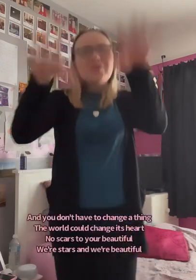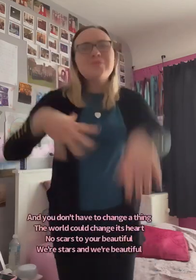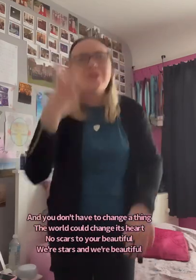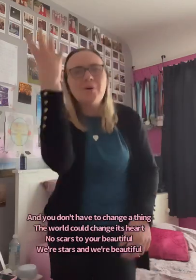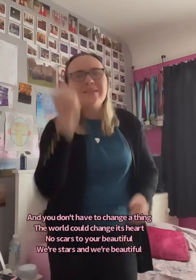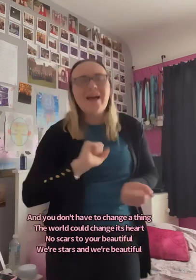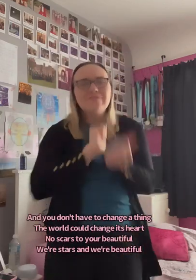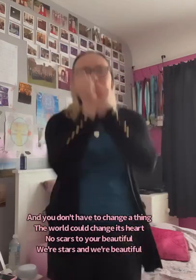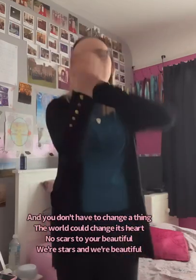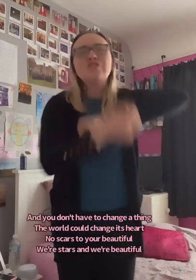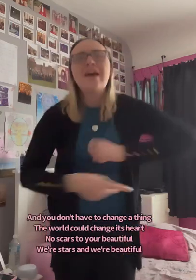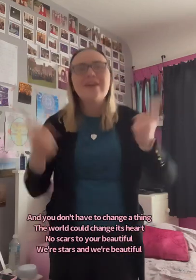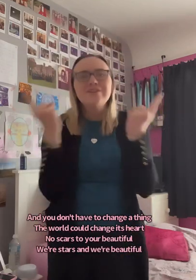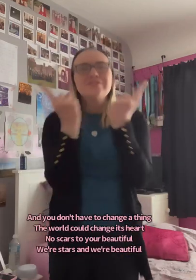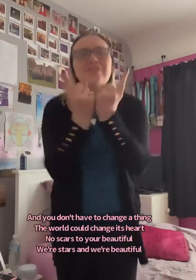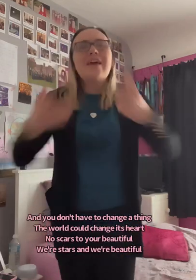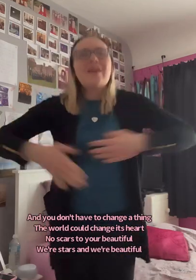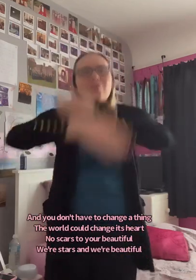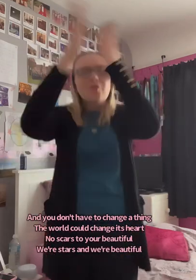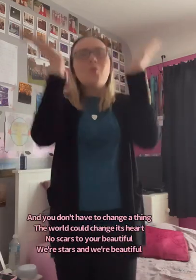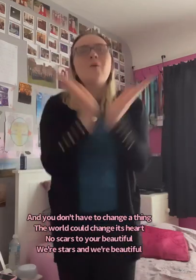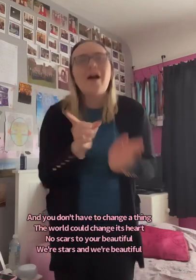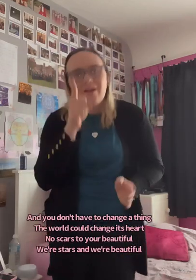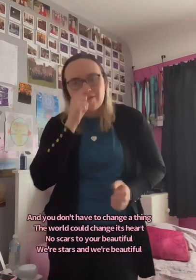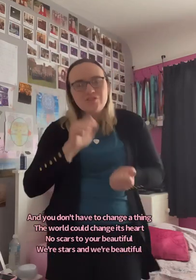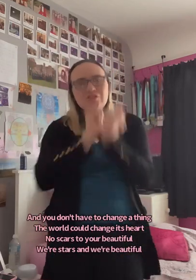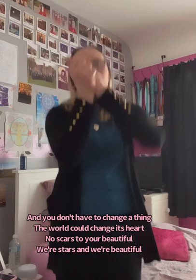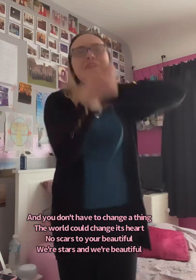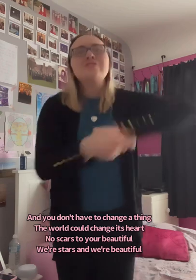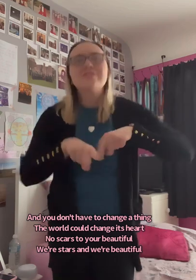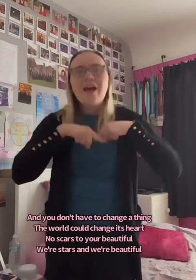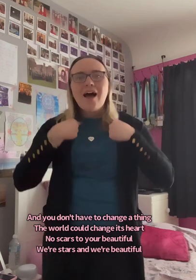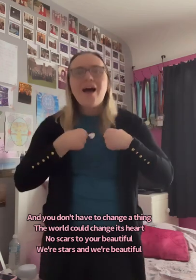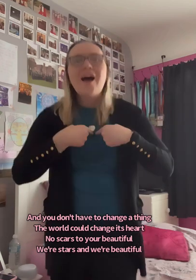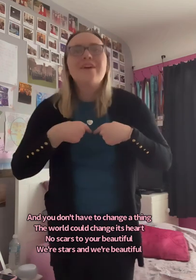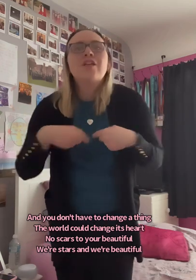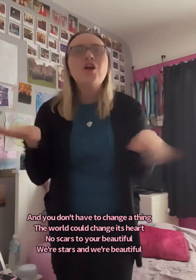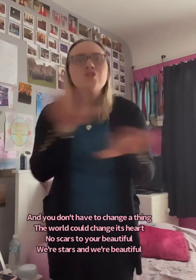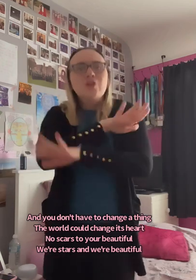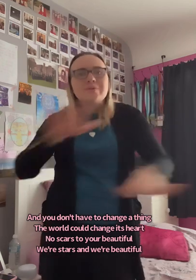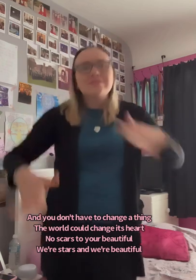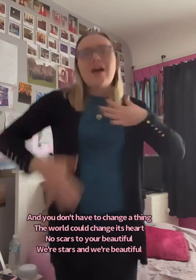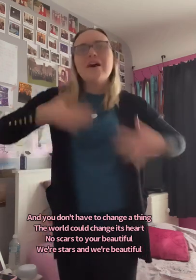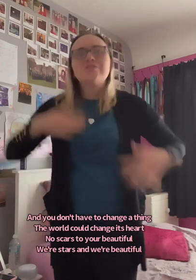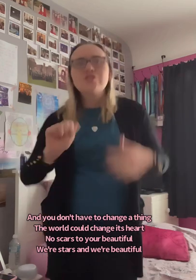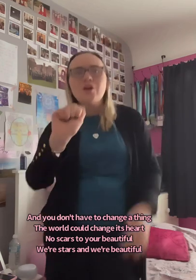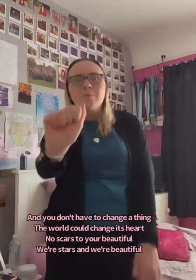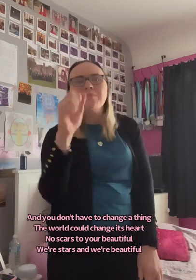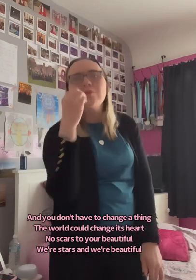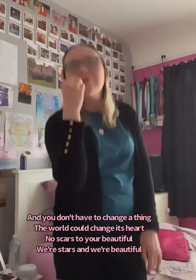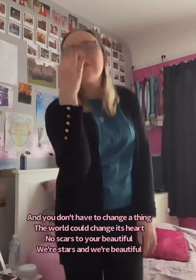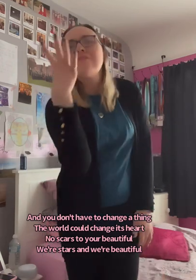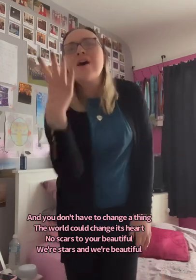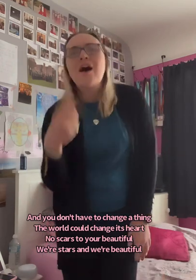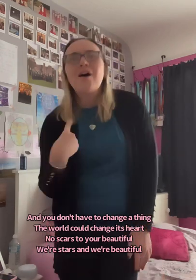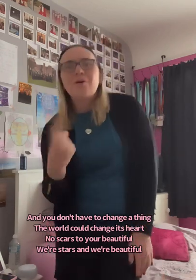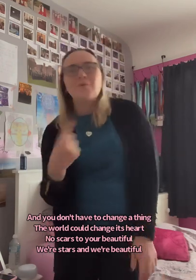you don't have to change a thing, the world can change its heart. No scars, so you're beautiful.